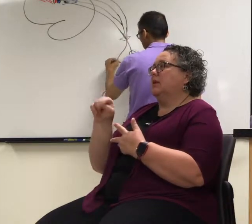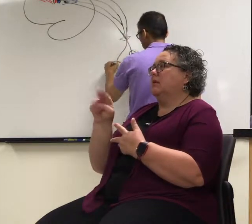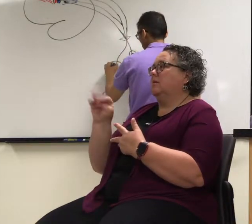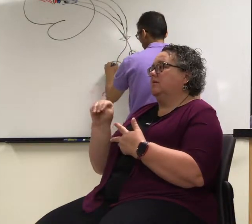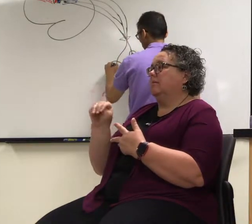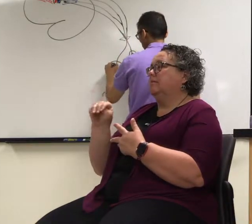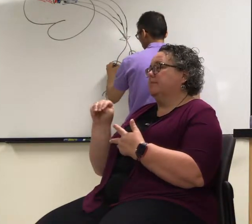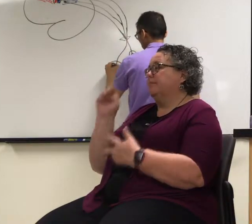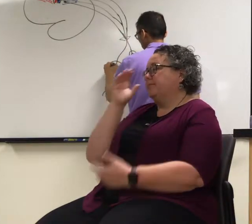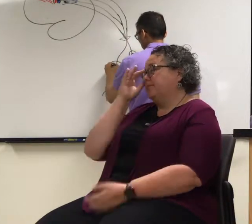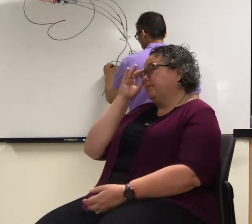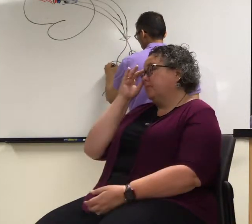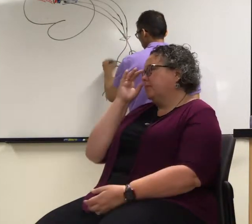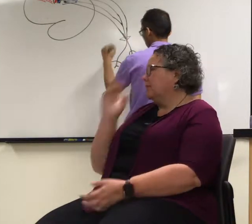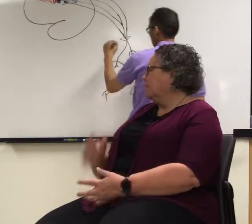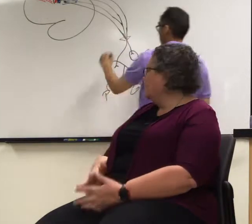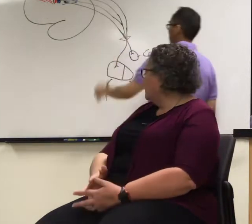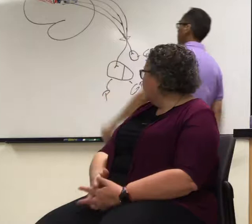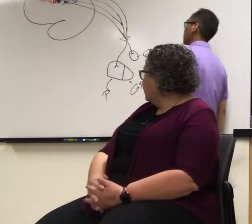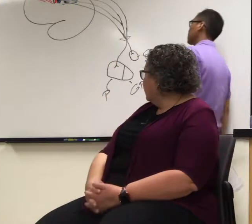and to here.